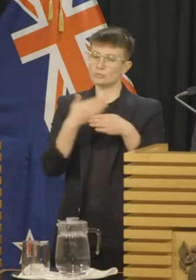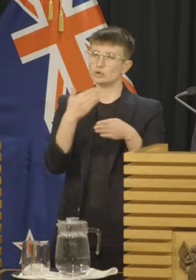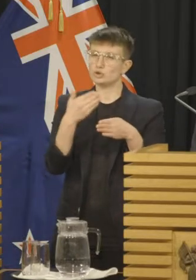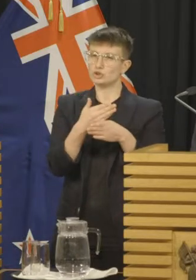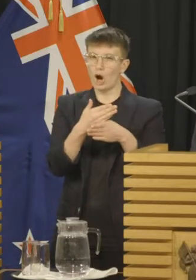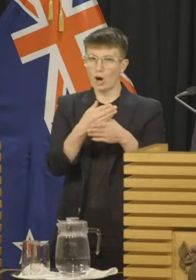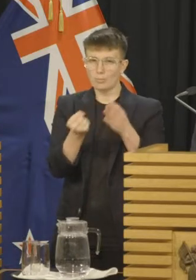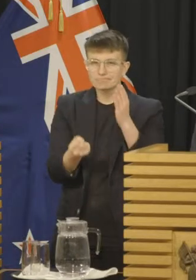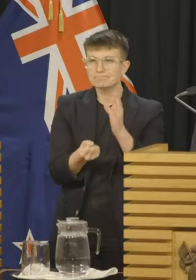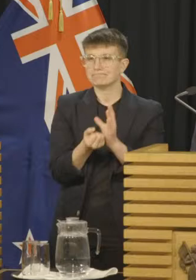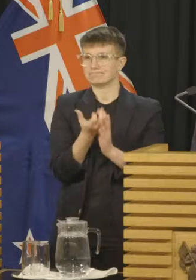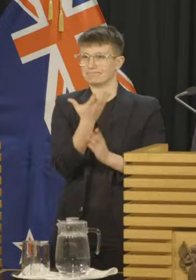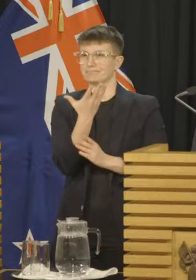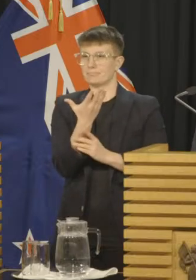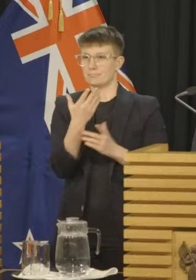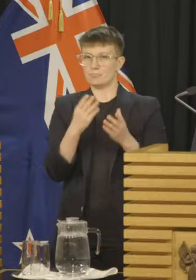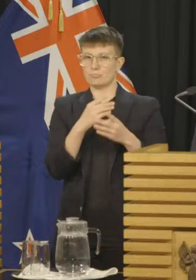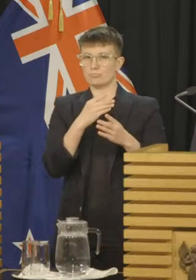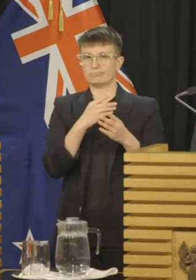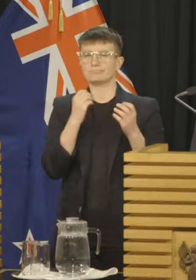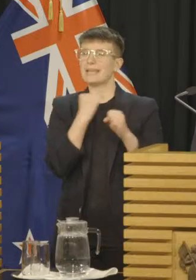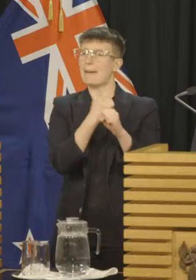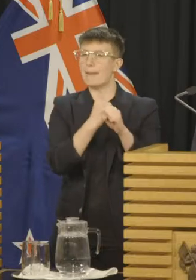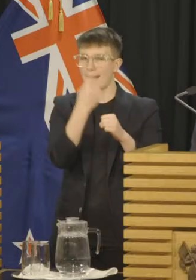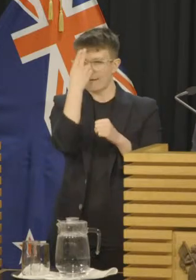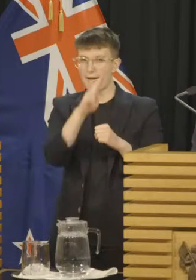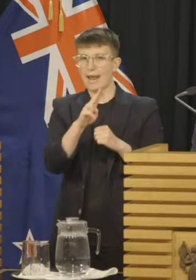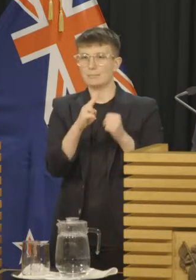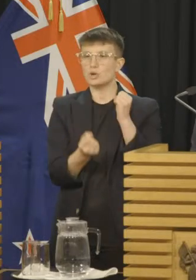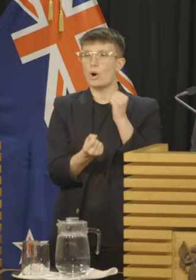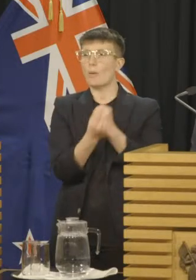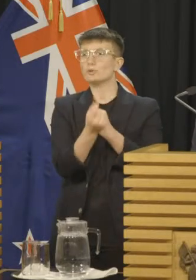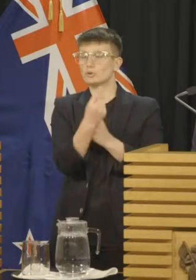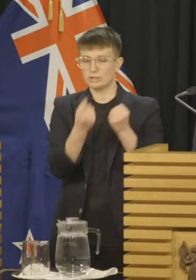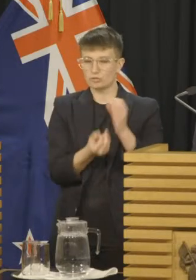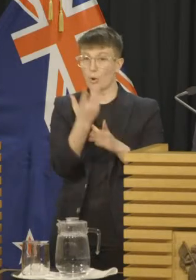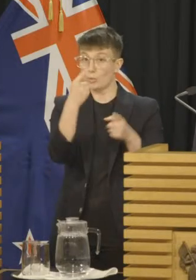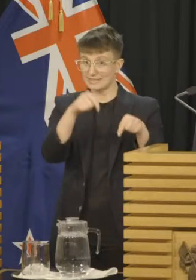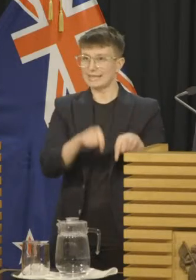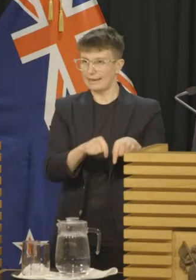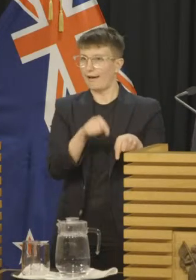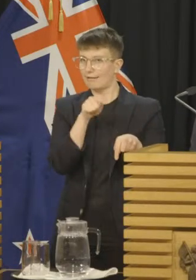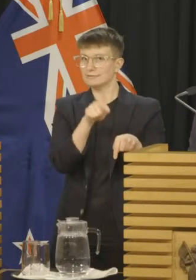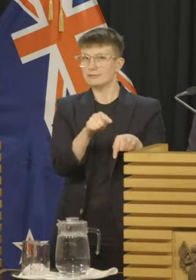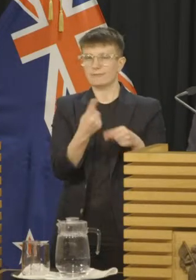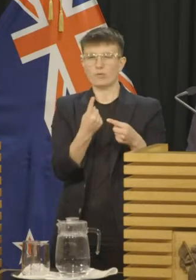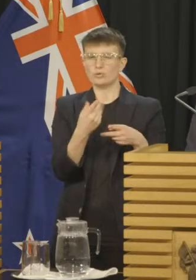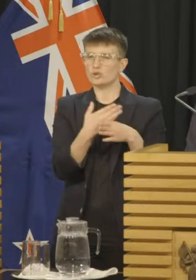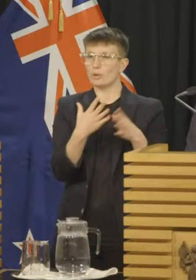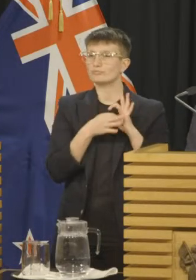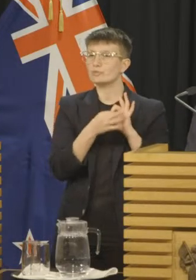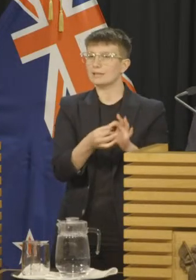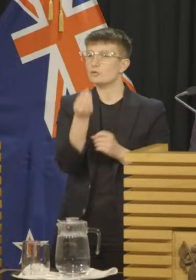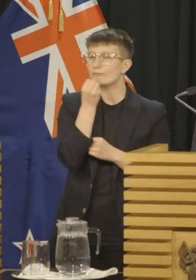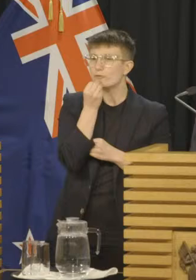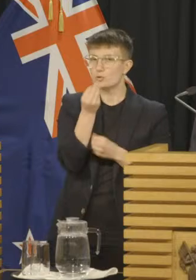Opportunity Grows Here. Today I'm joined by the Minister of Education, Chris Hipkins for an update on the government's work